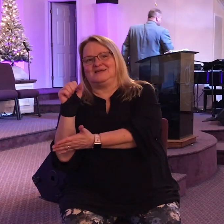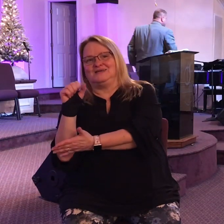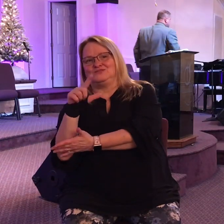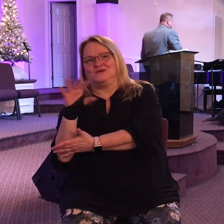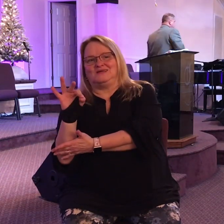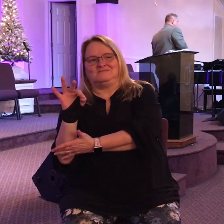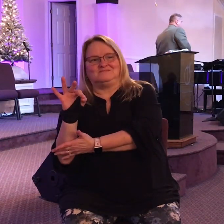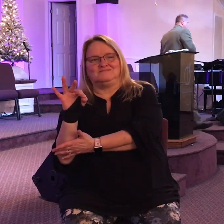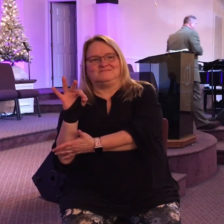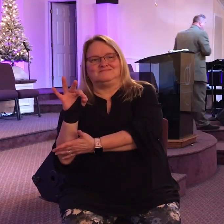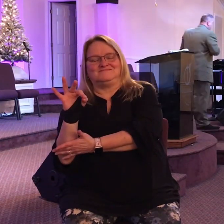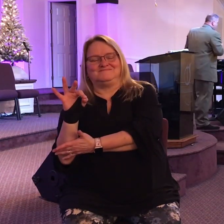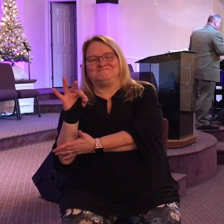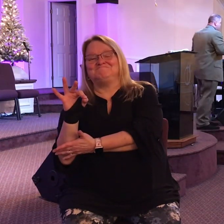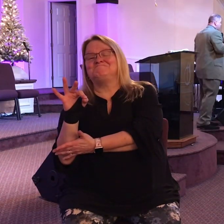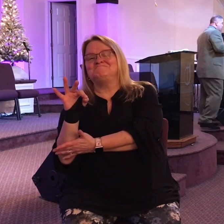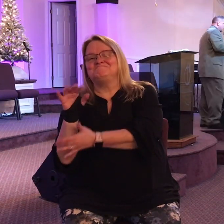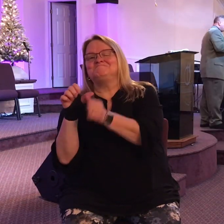Keep looking.